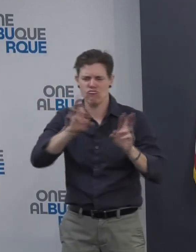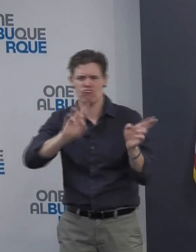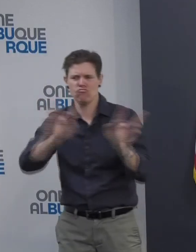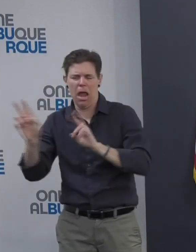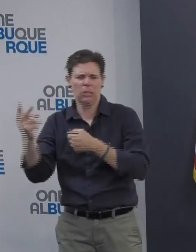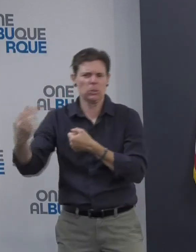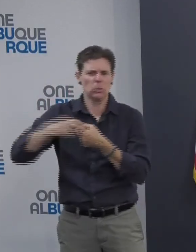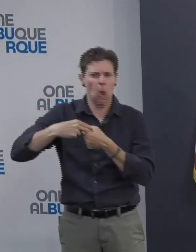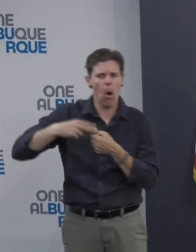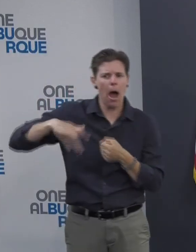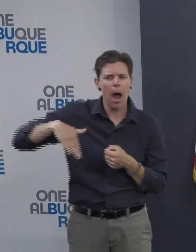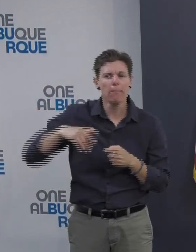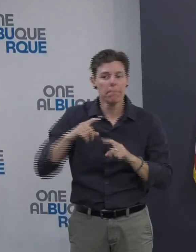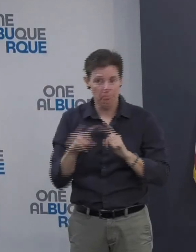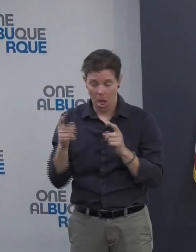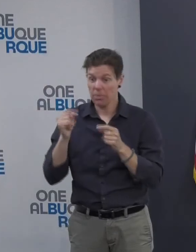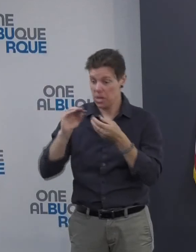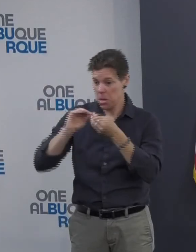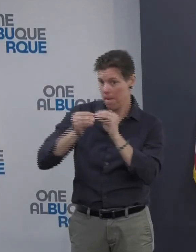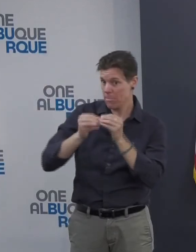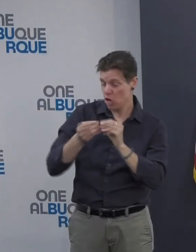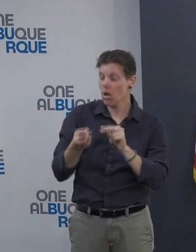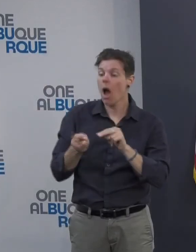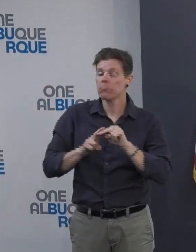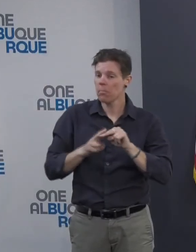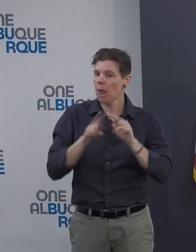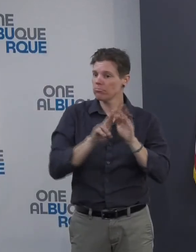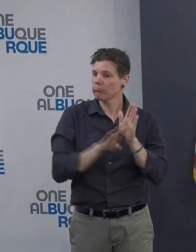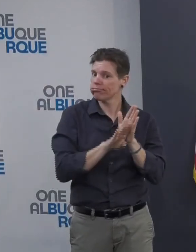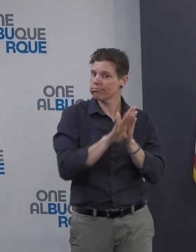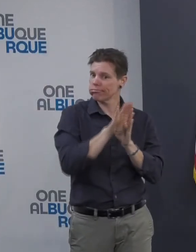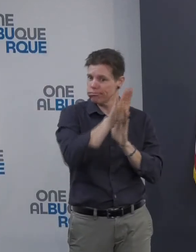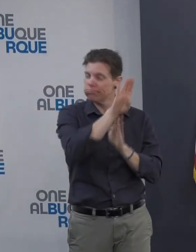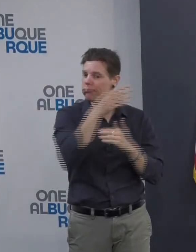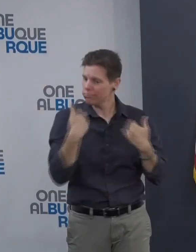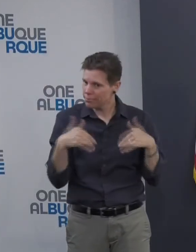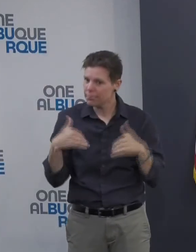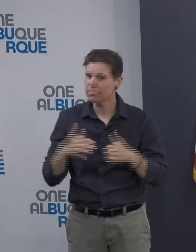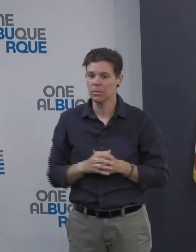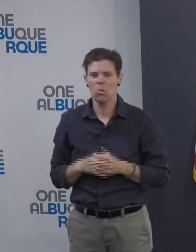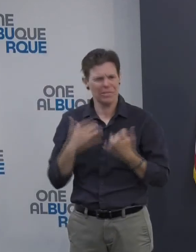still looking for basic police officers, and we want them to come from our community.